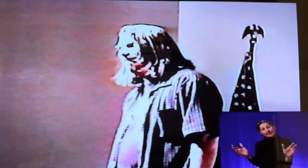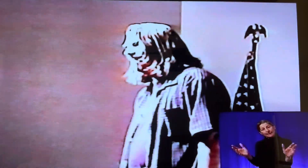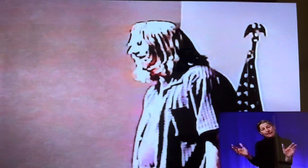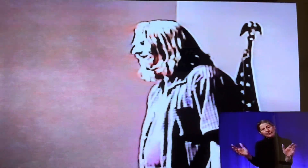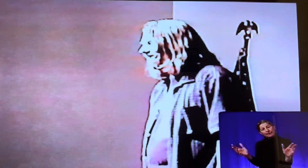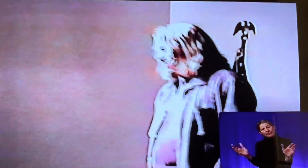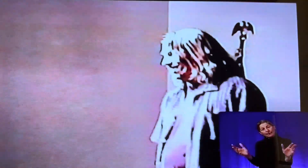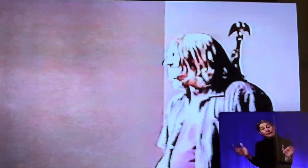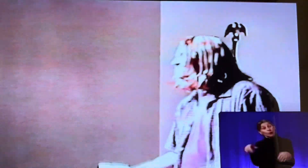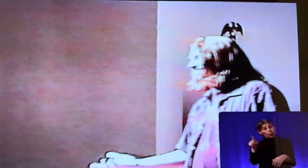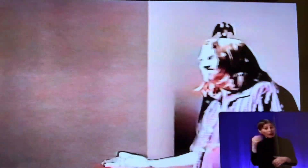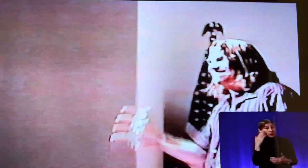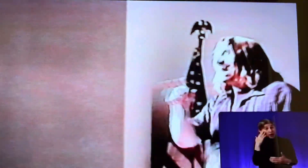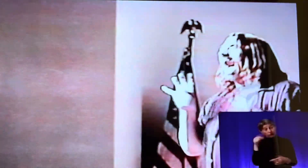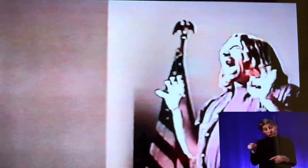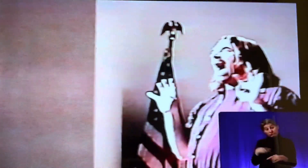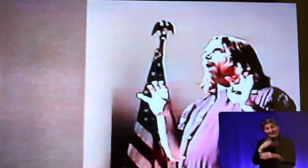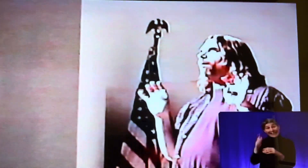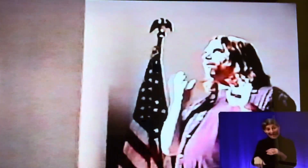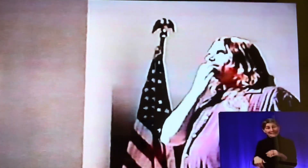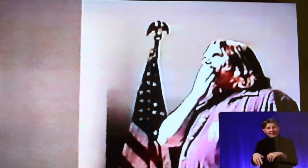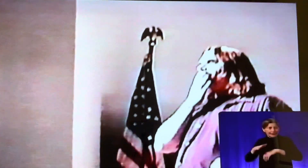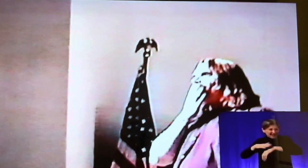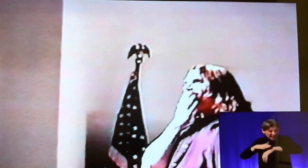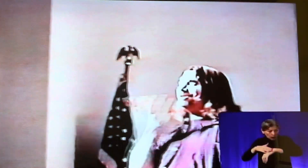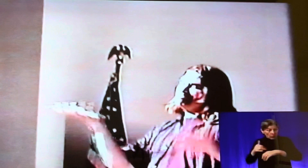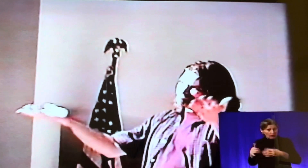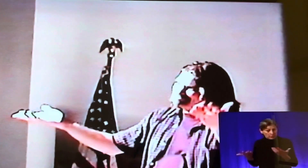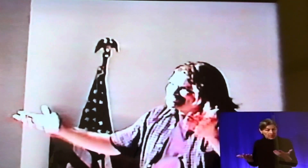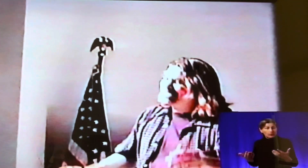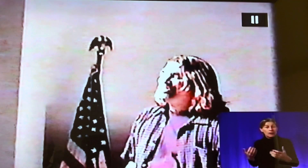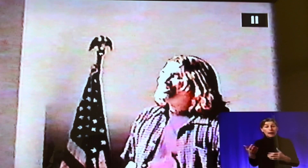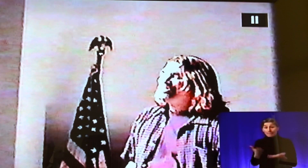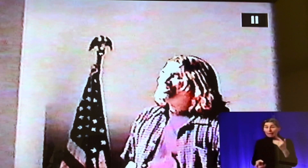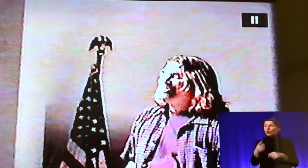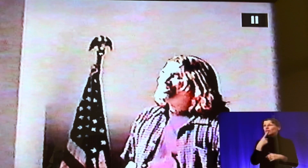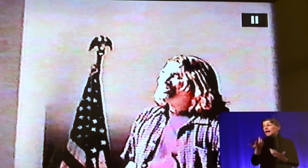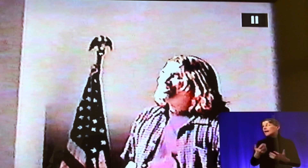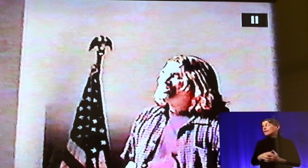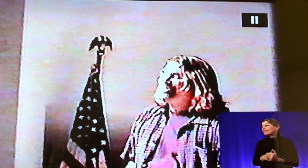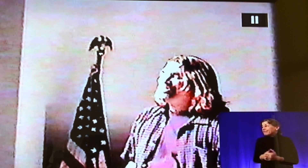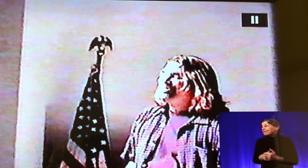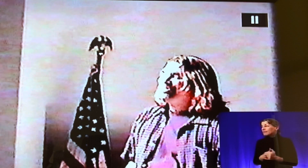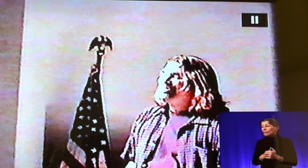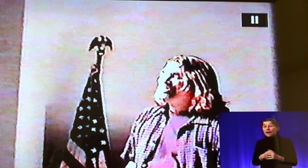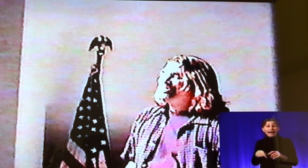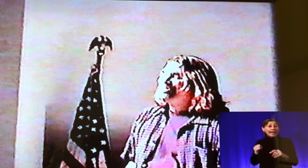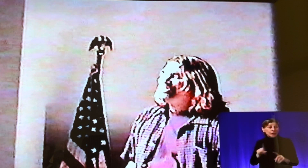You have to know this is an ending signal. You might say something like, he's responding to the audience